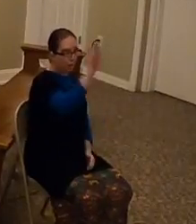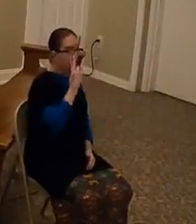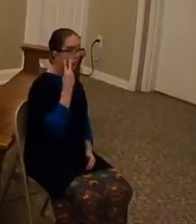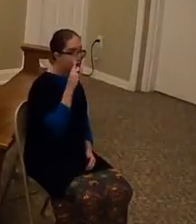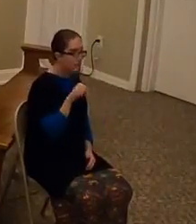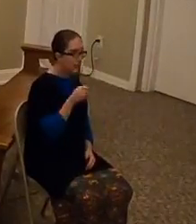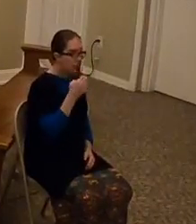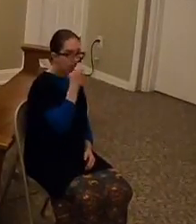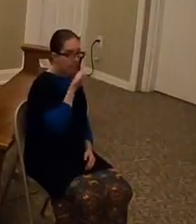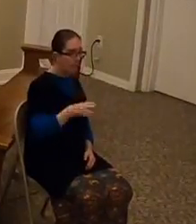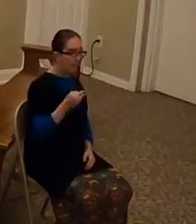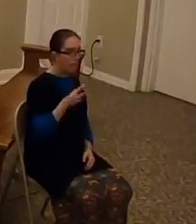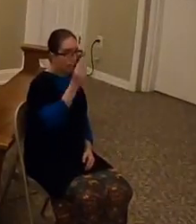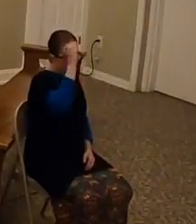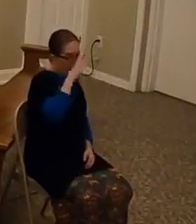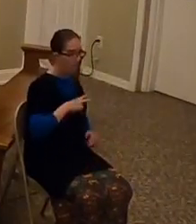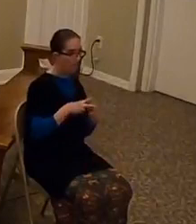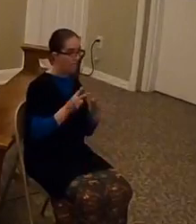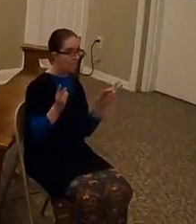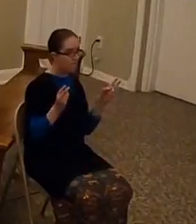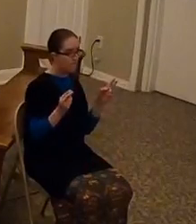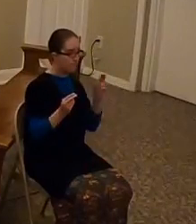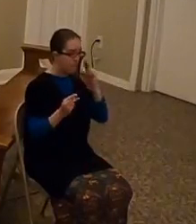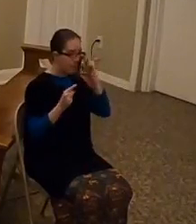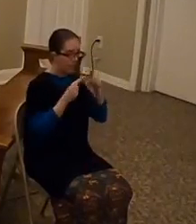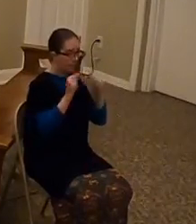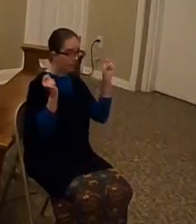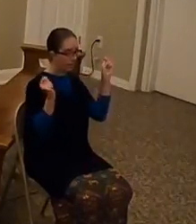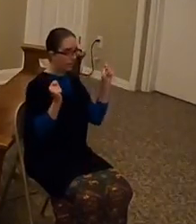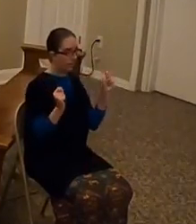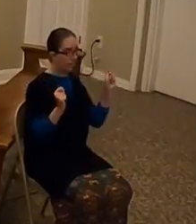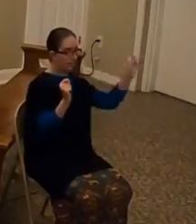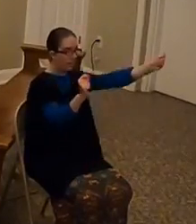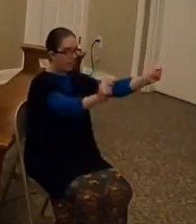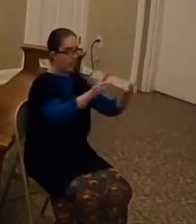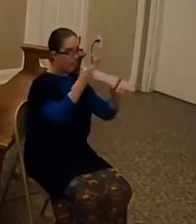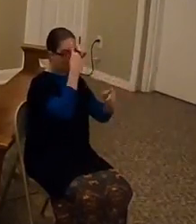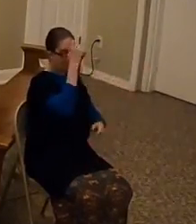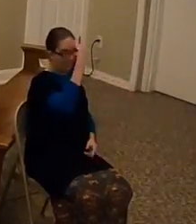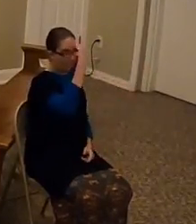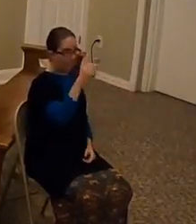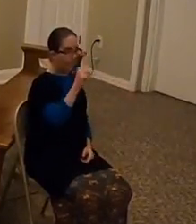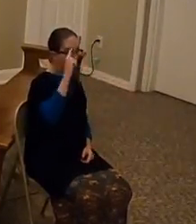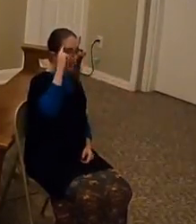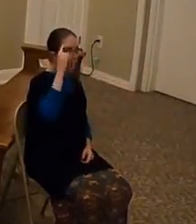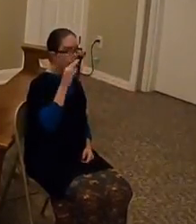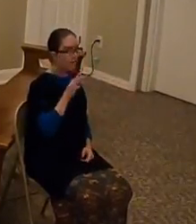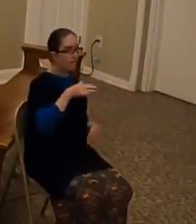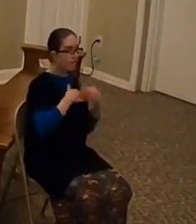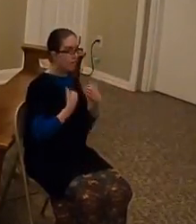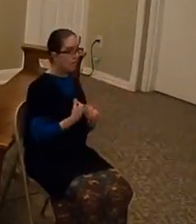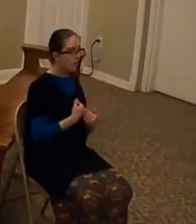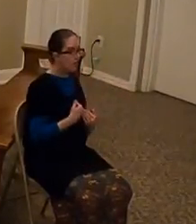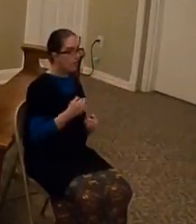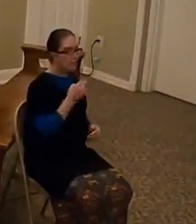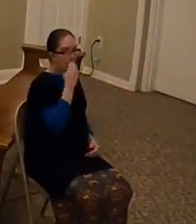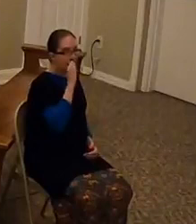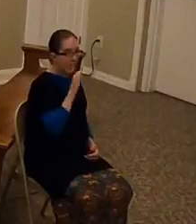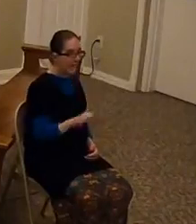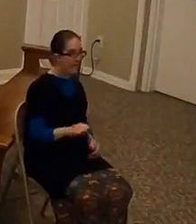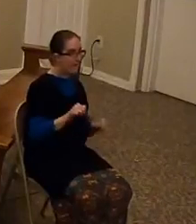saw that the wickedness of man was great in the earth, and that every imagination of the thoughts of his heart was only